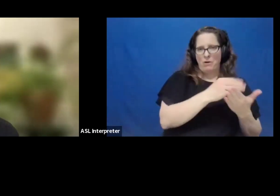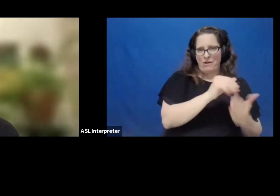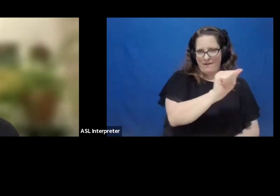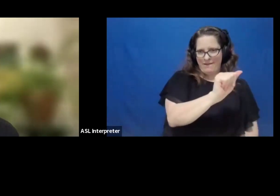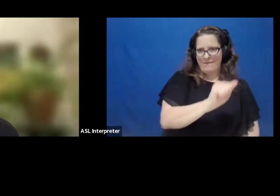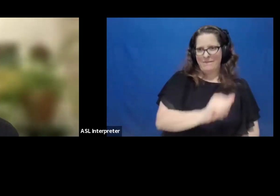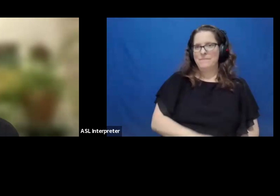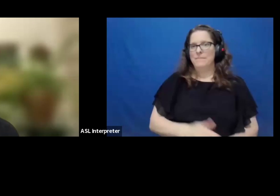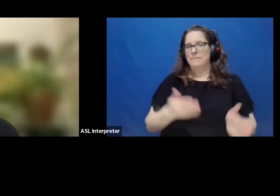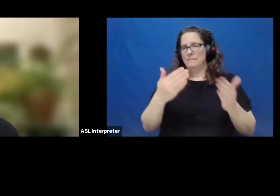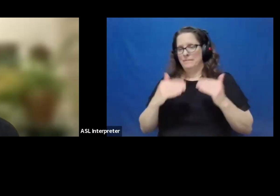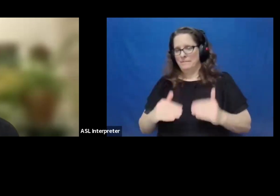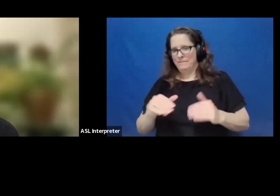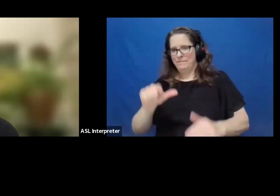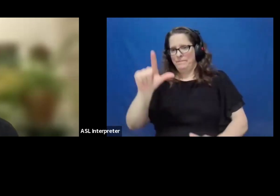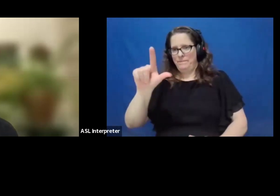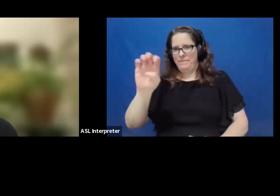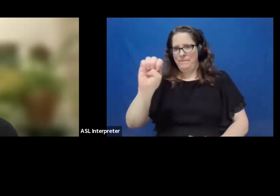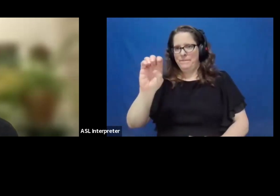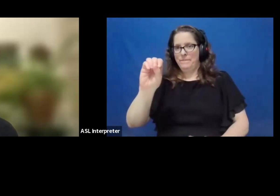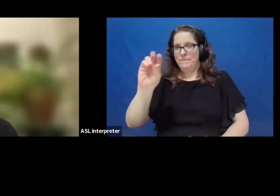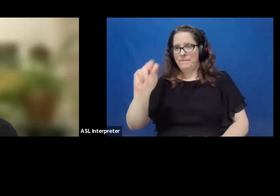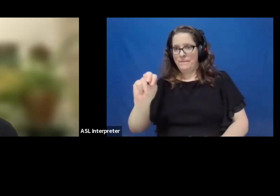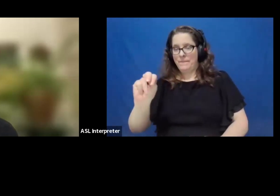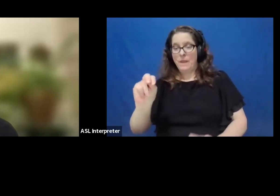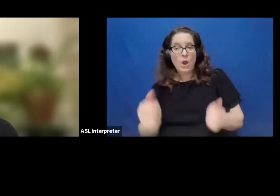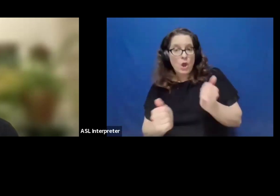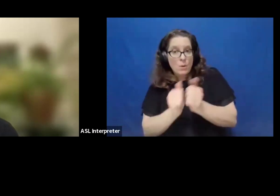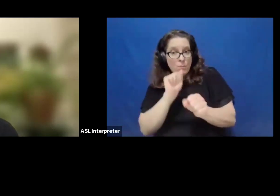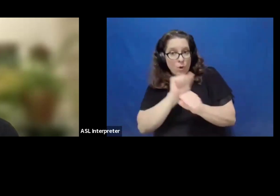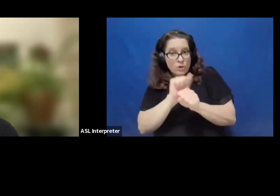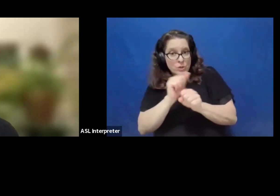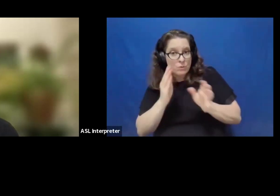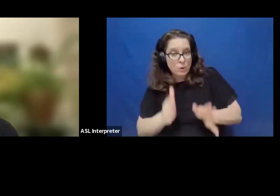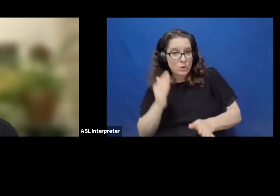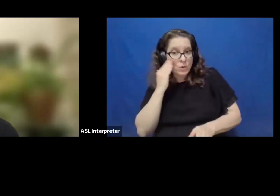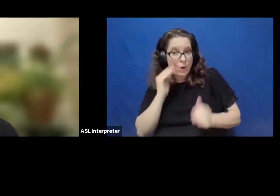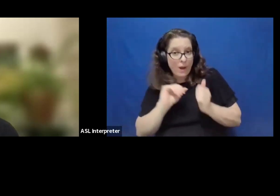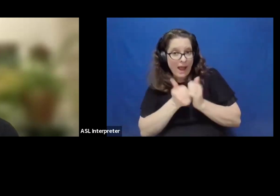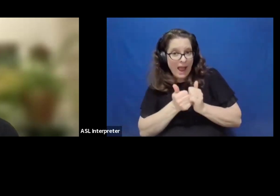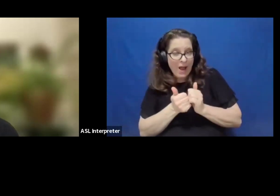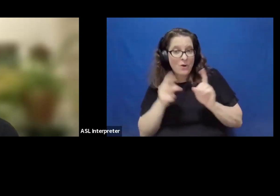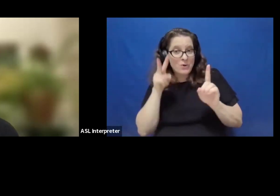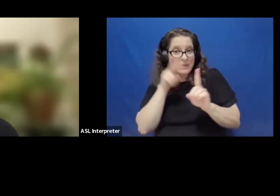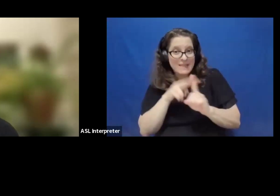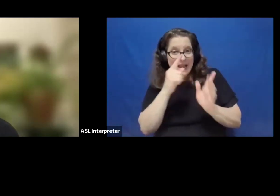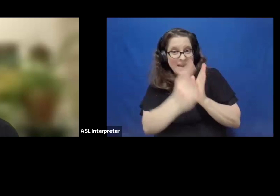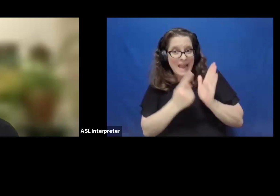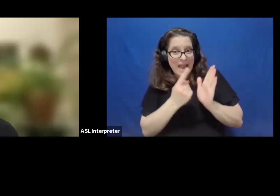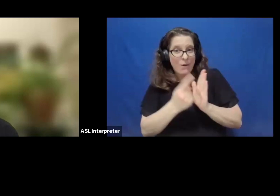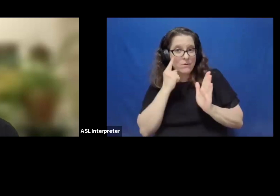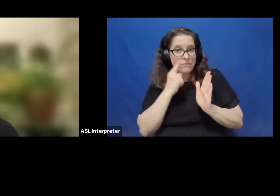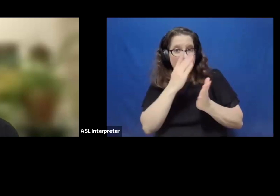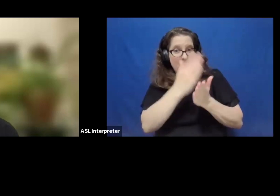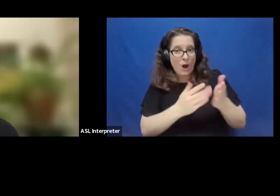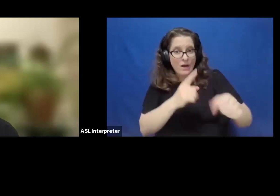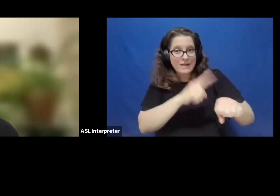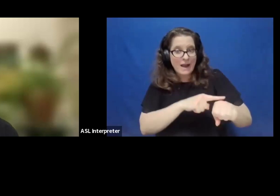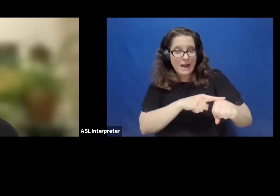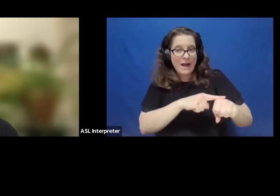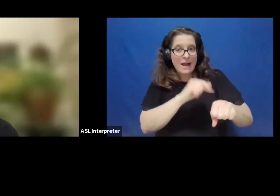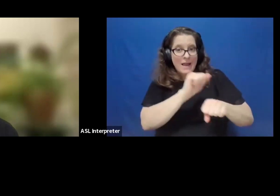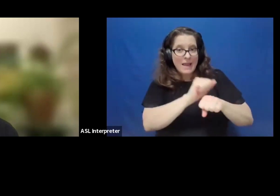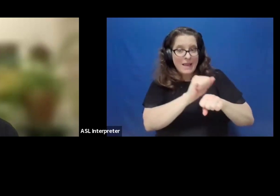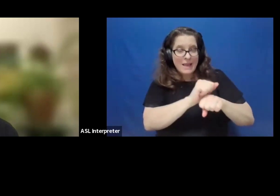And then Leon asks, do most employers know how to assign hours to part-time employees so they don't